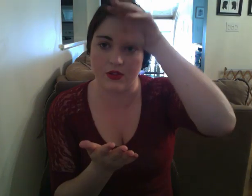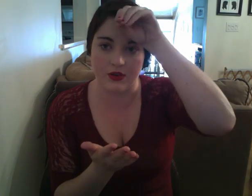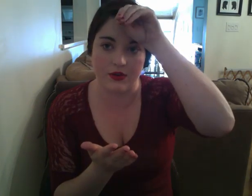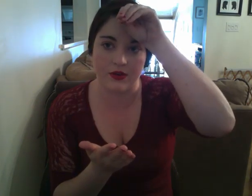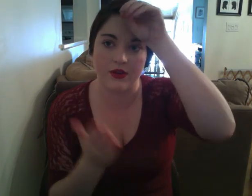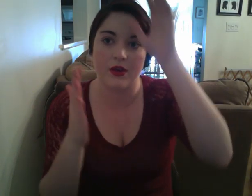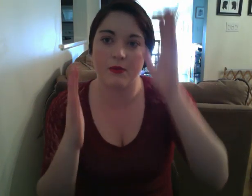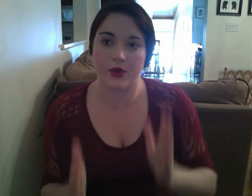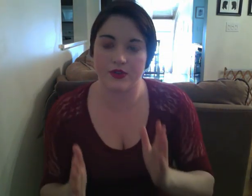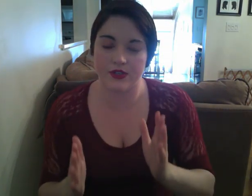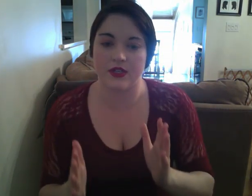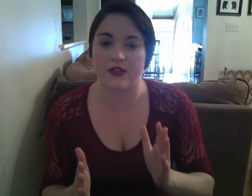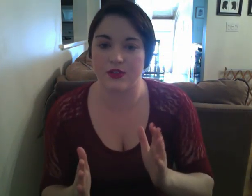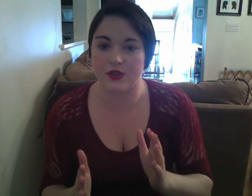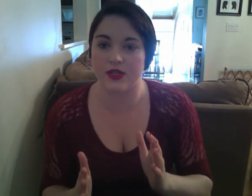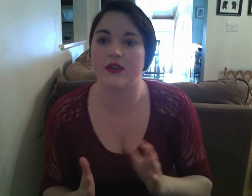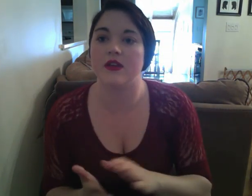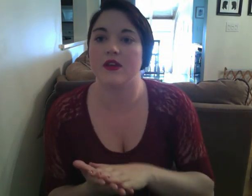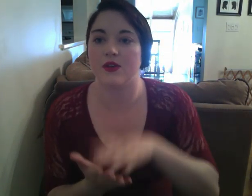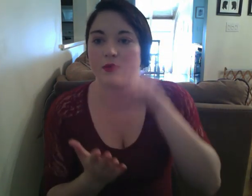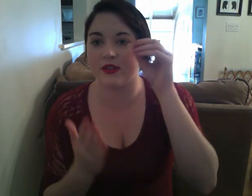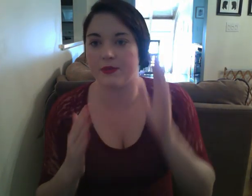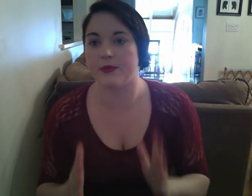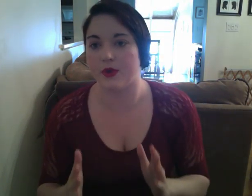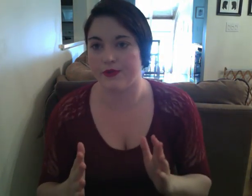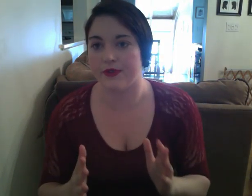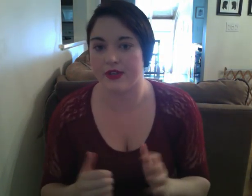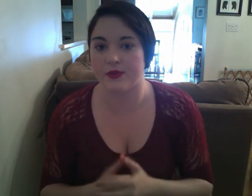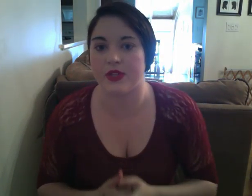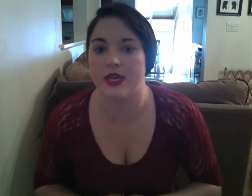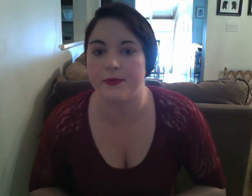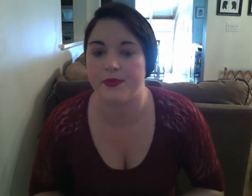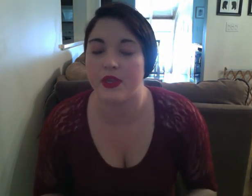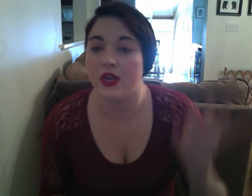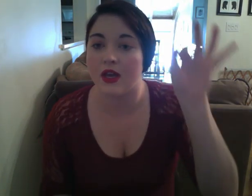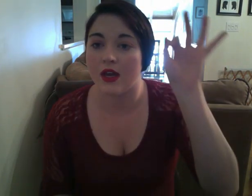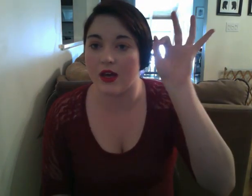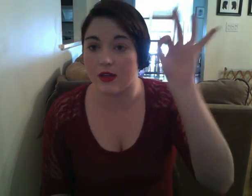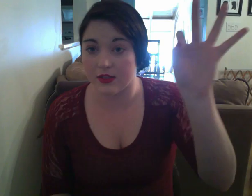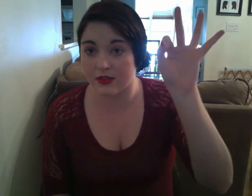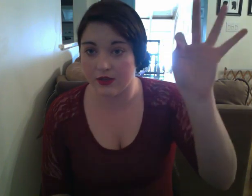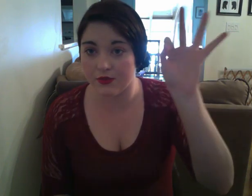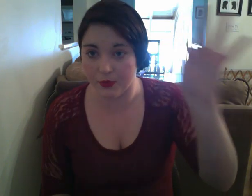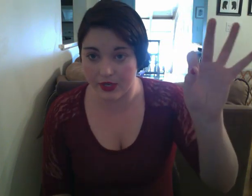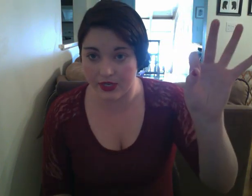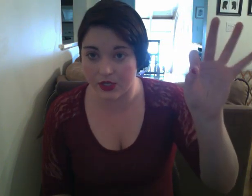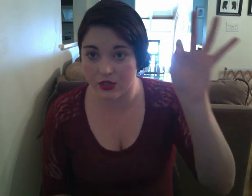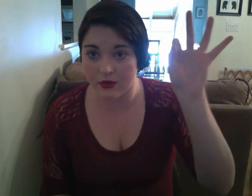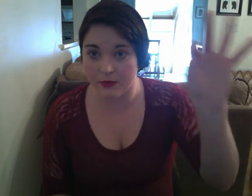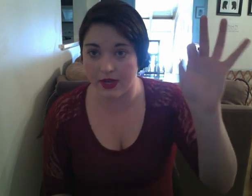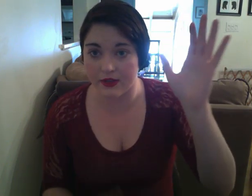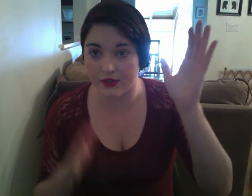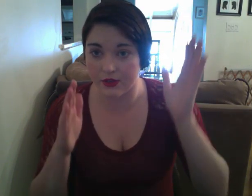learn person is a student. You may see people go fast with that. This is sign for preach, pastor.